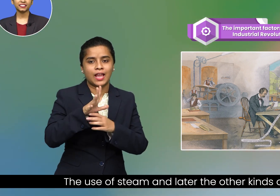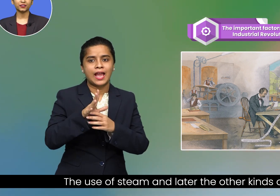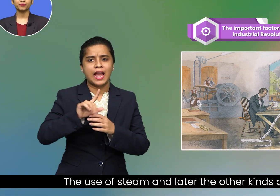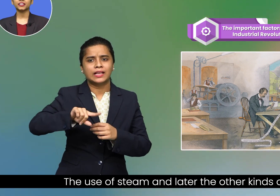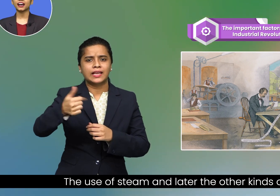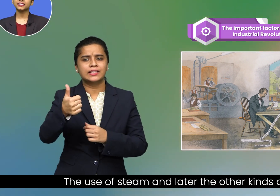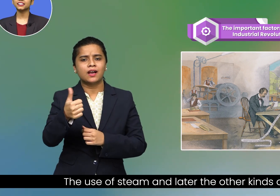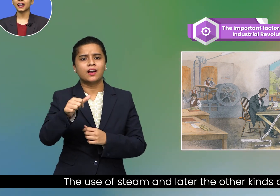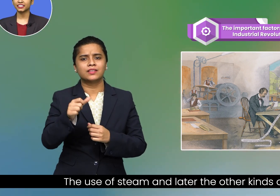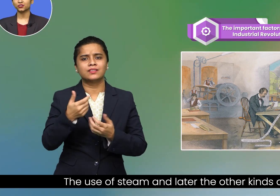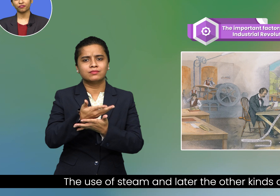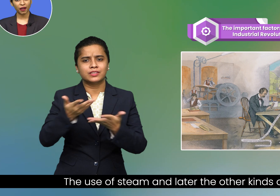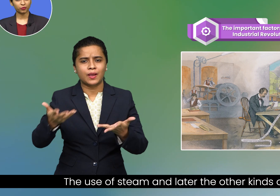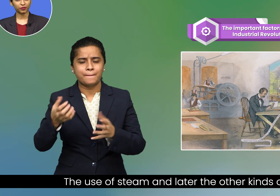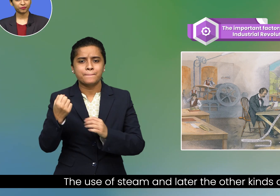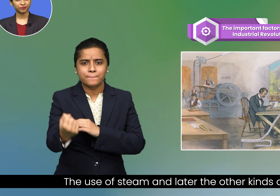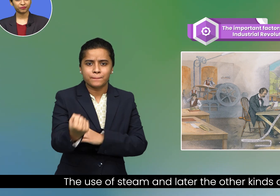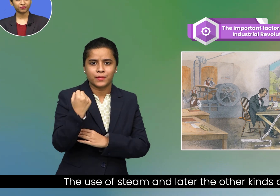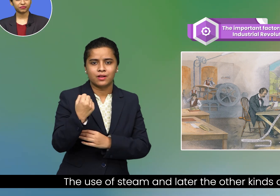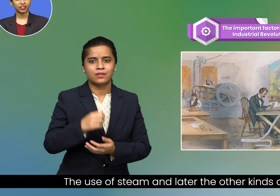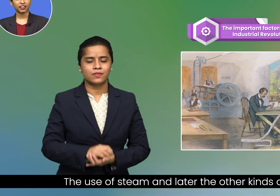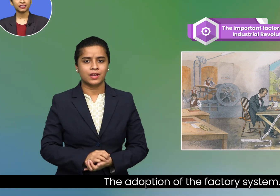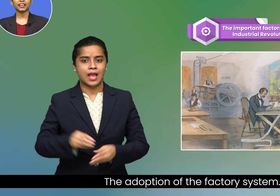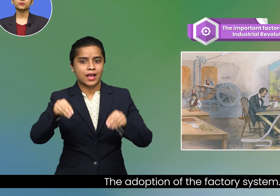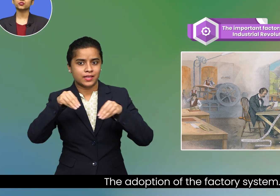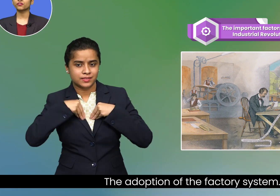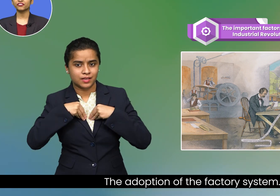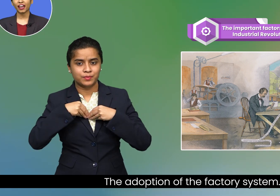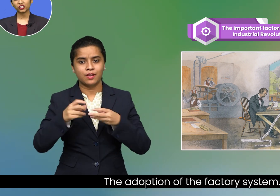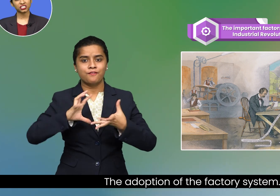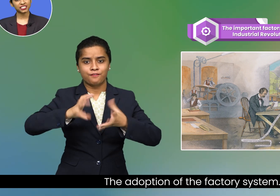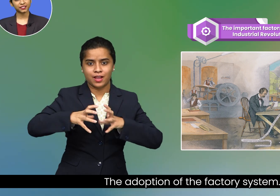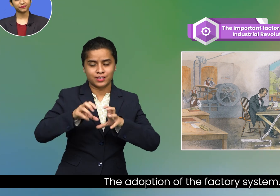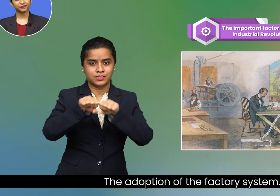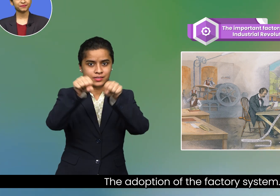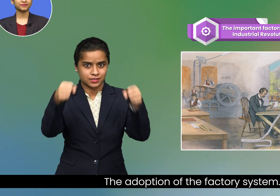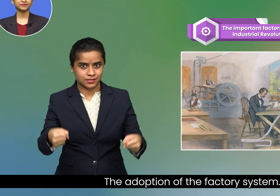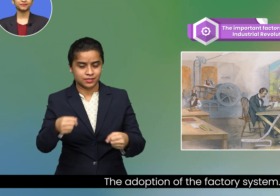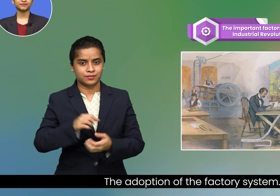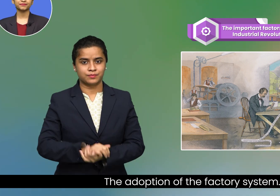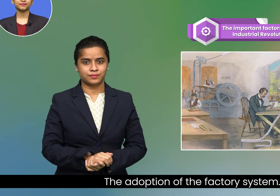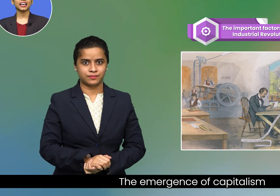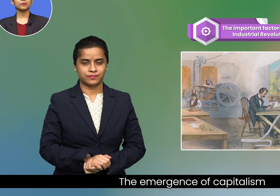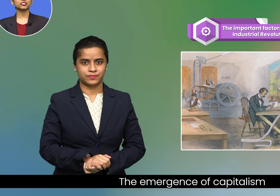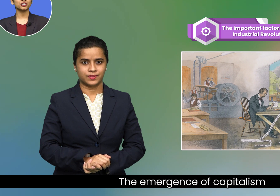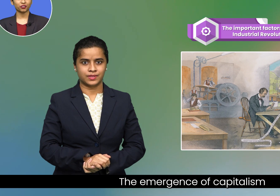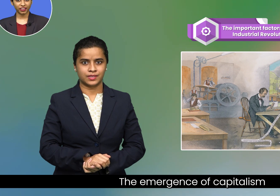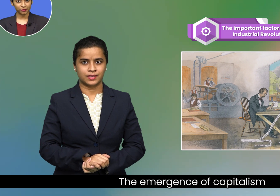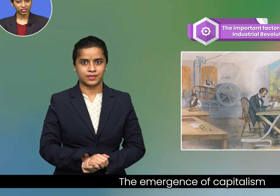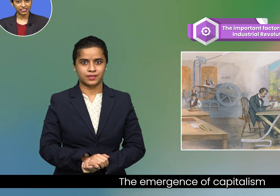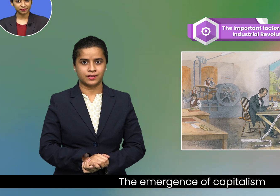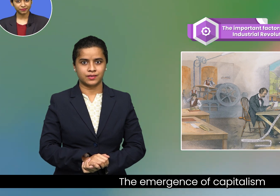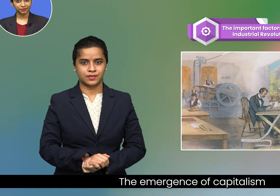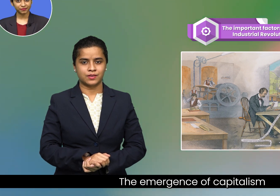and later the other kinds of power. The adoption of the factory system. The emergence